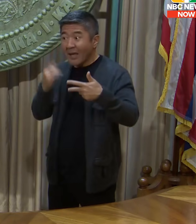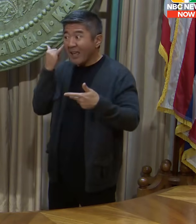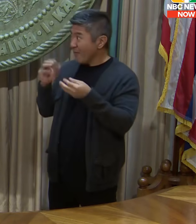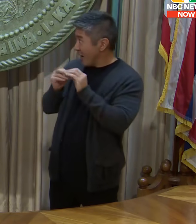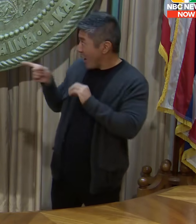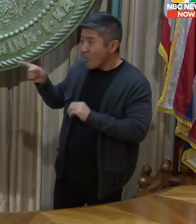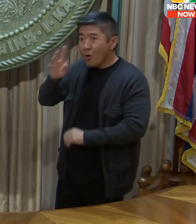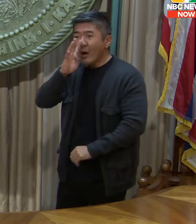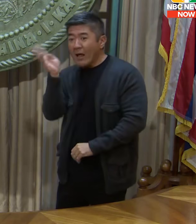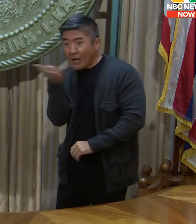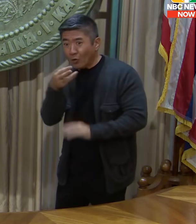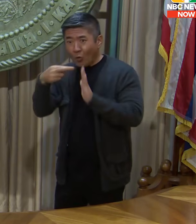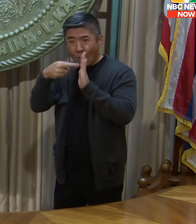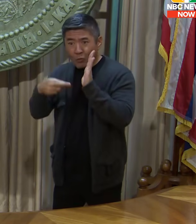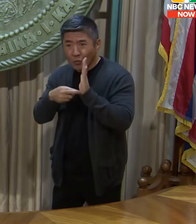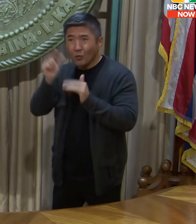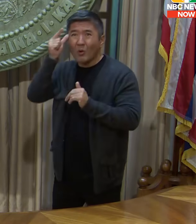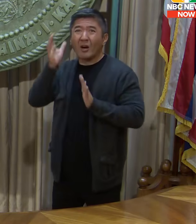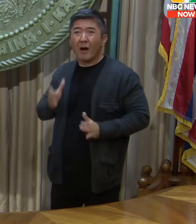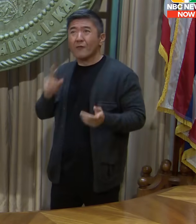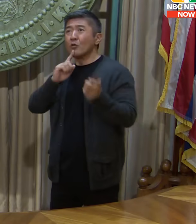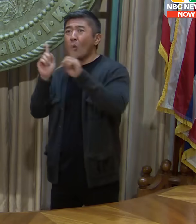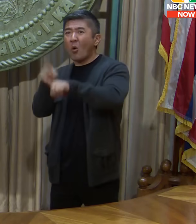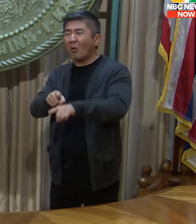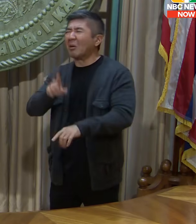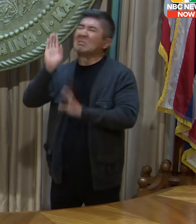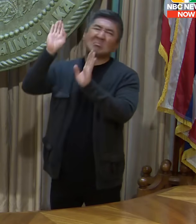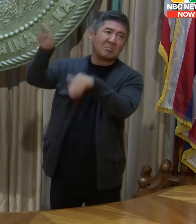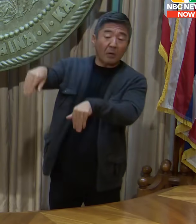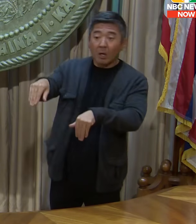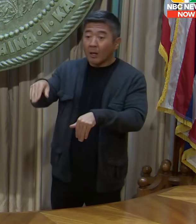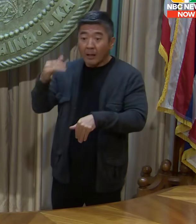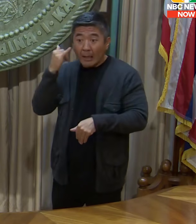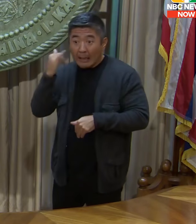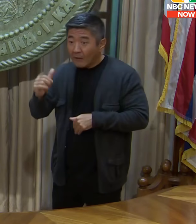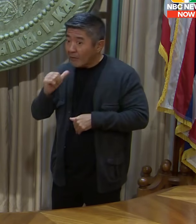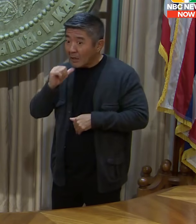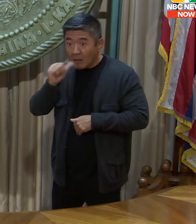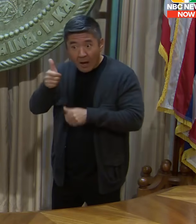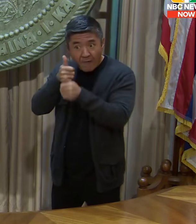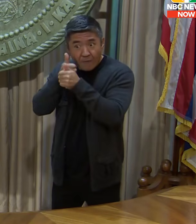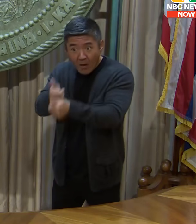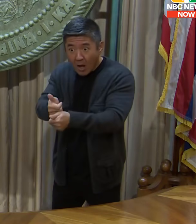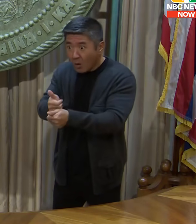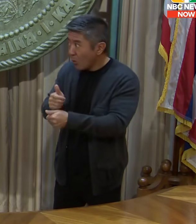if we ignore the governor and the general's advice to quarantine at home, home isolate,